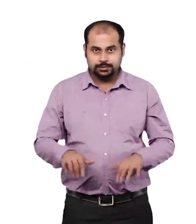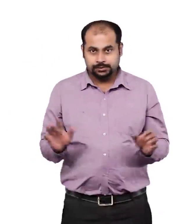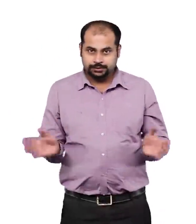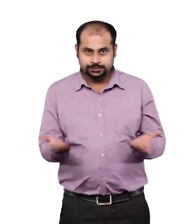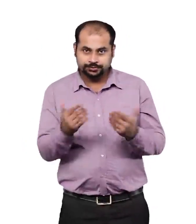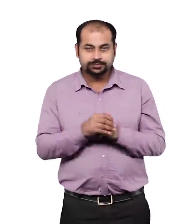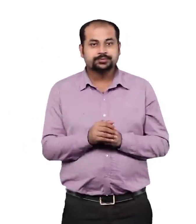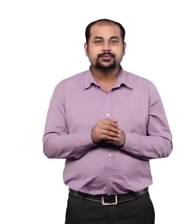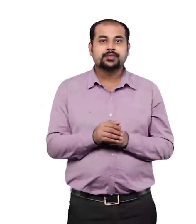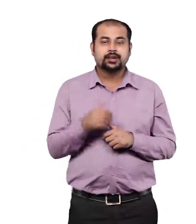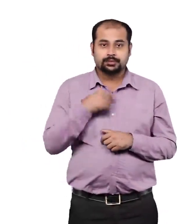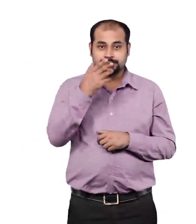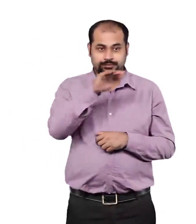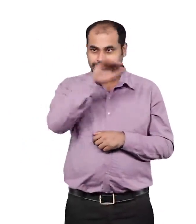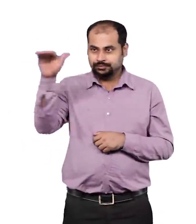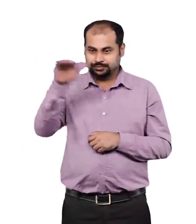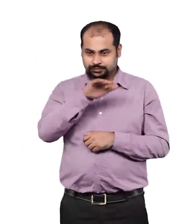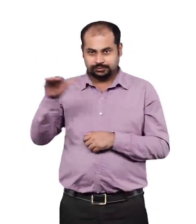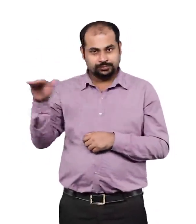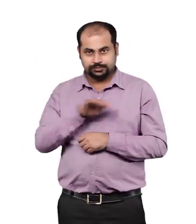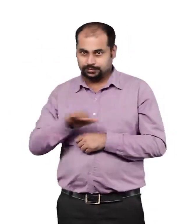Let's read the table row-wise.